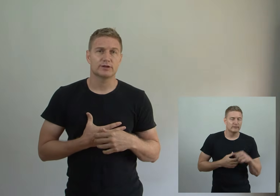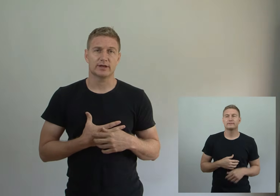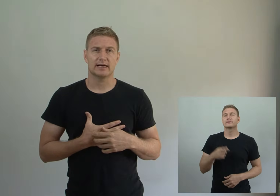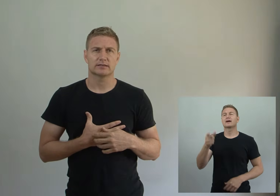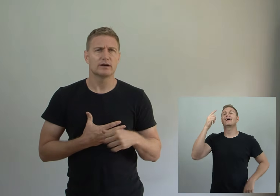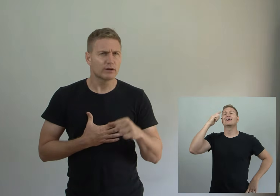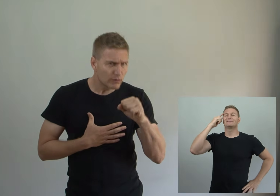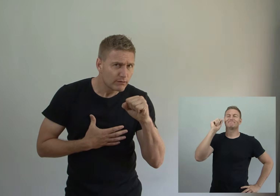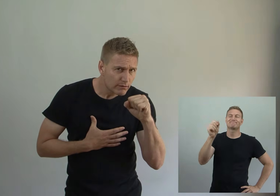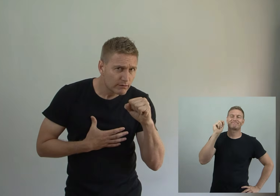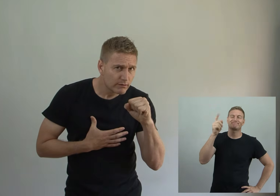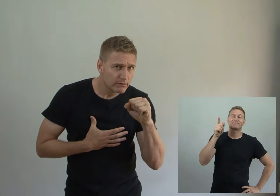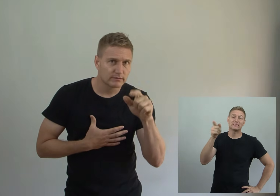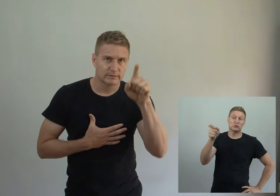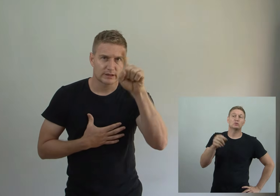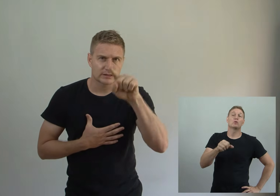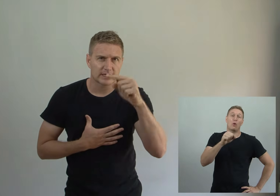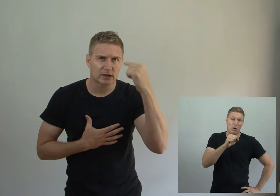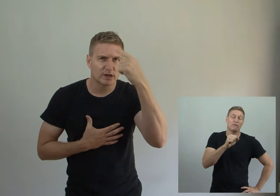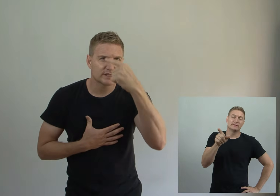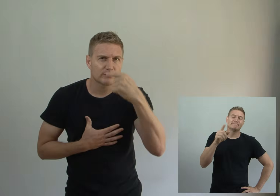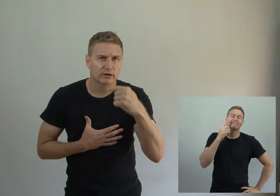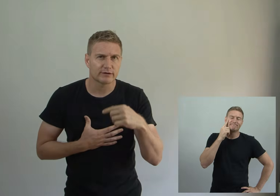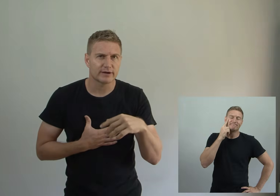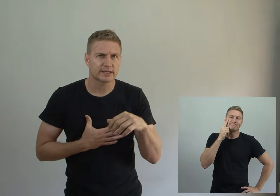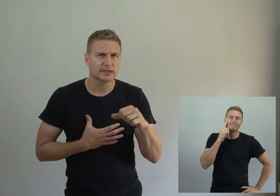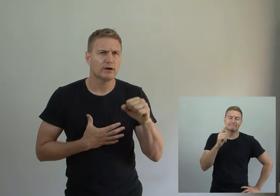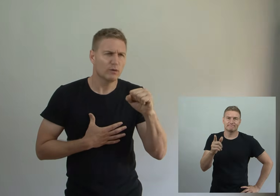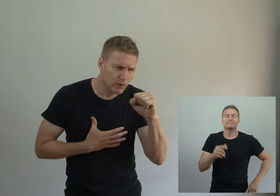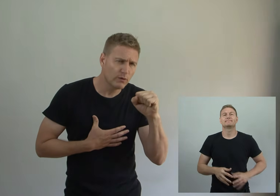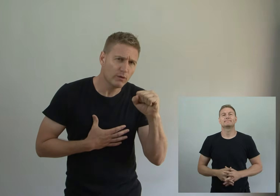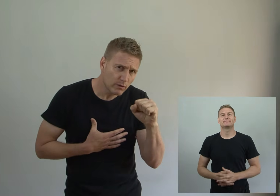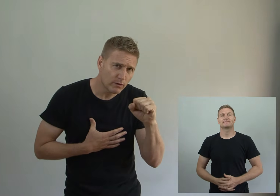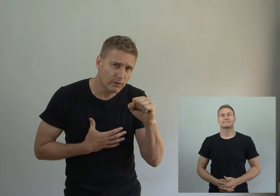You can ask. It's like a question mark in your face.